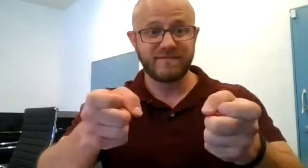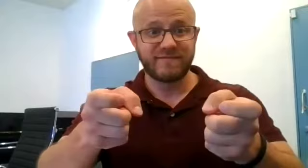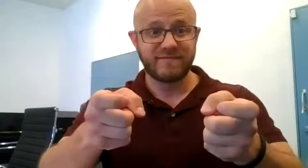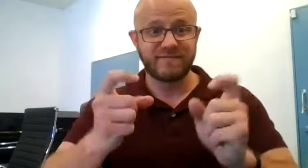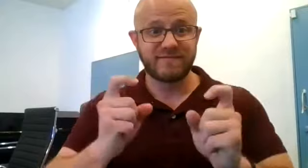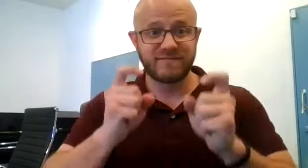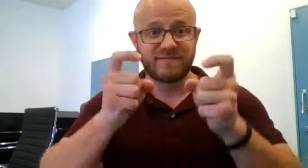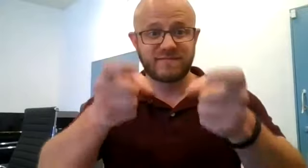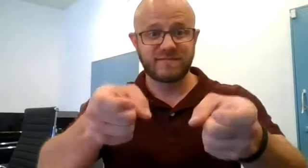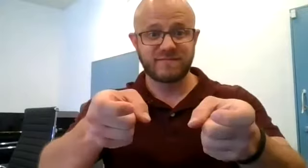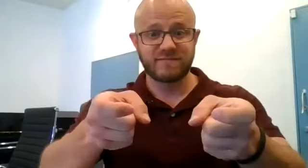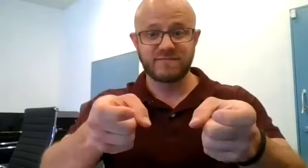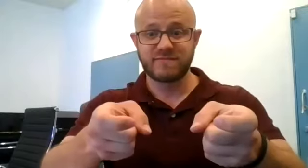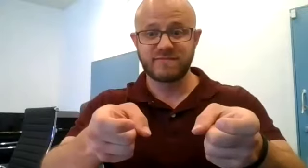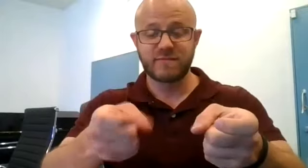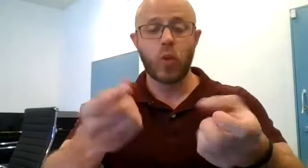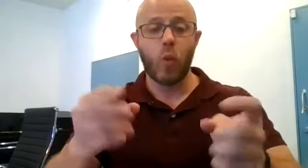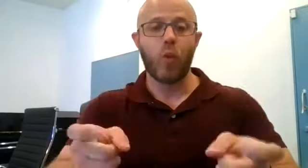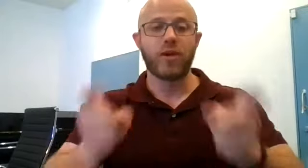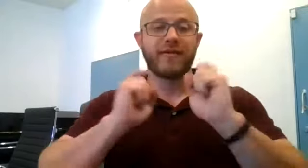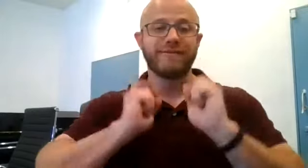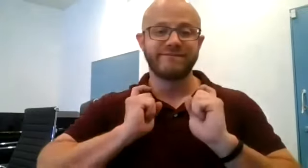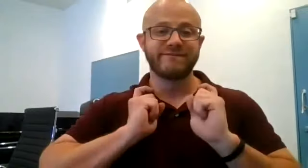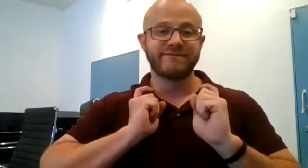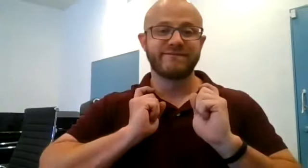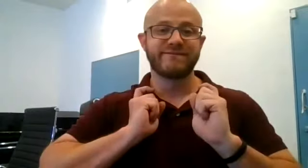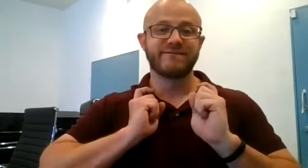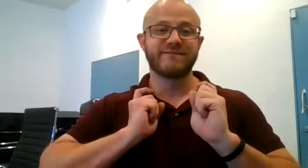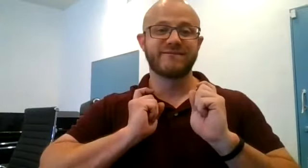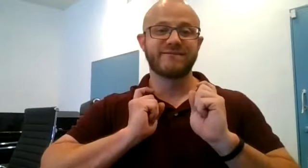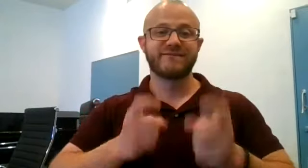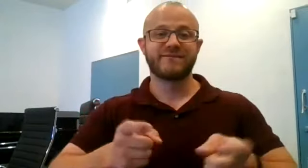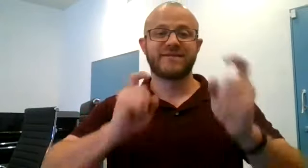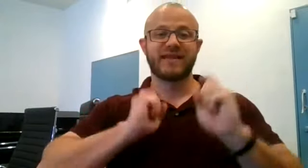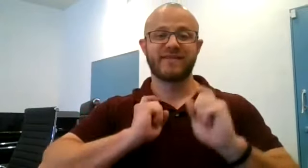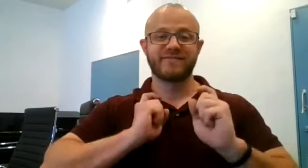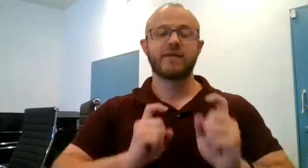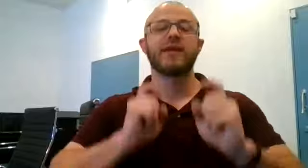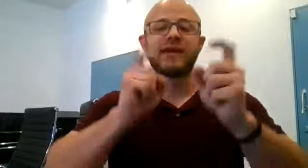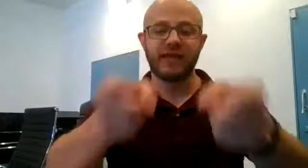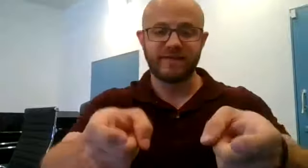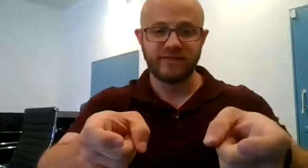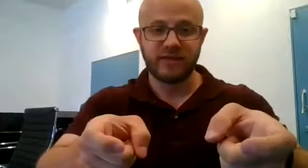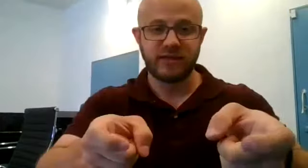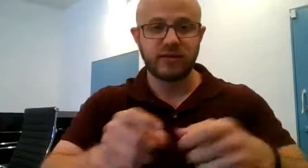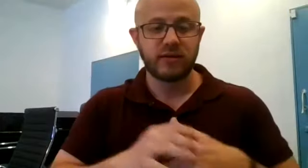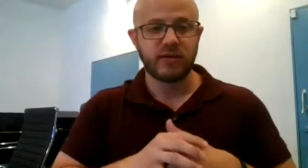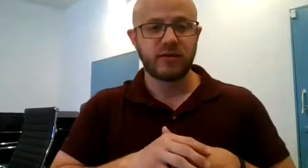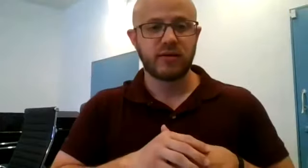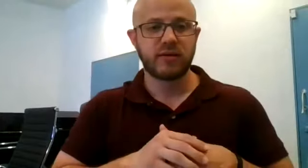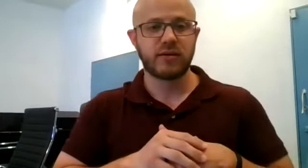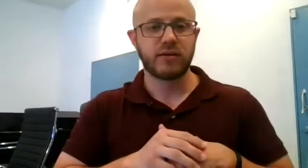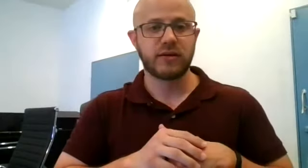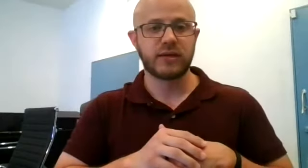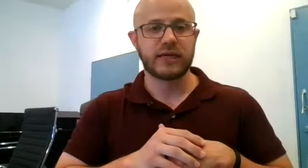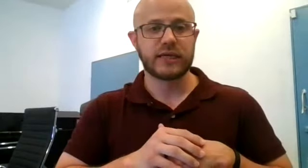Give? Give? Or you give me? It's directional. Give you, give me.